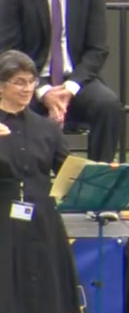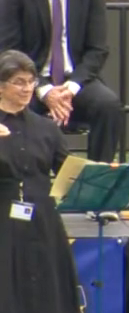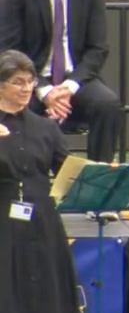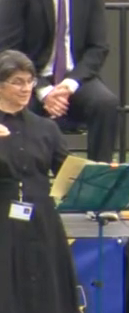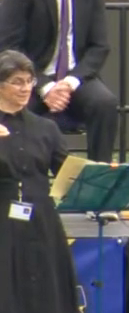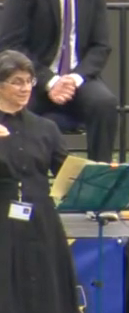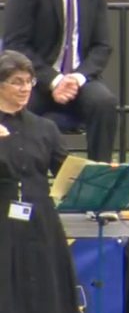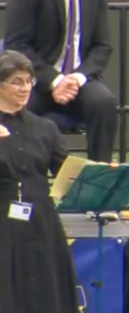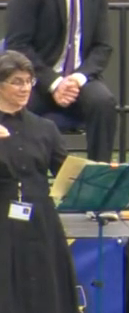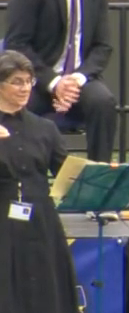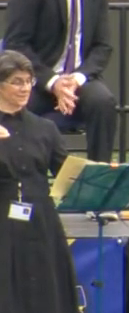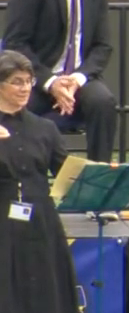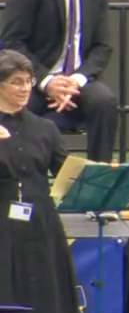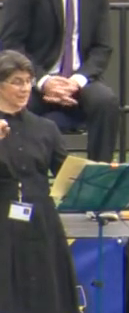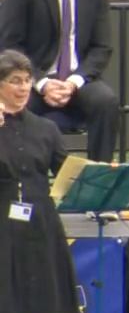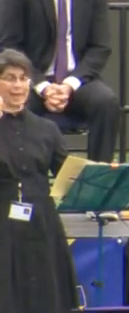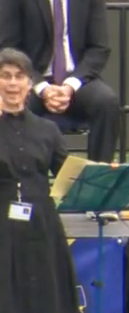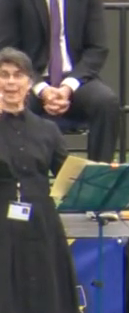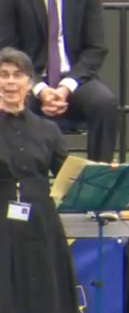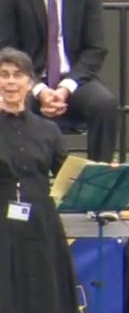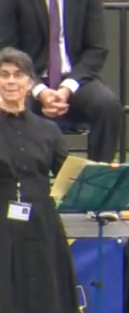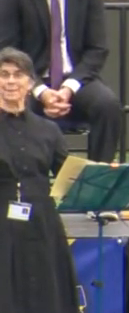Emel Lisenby.